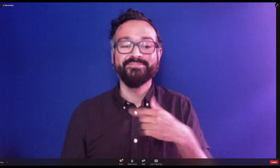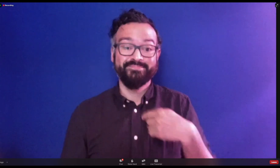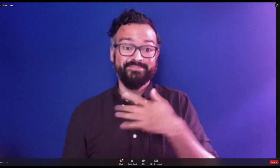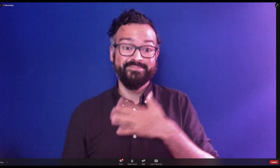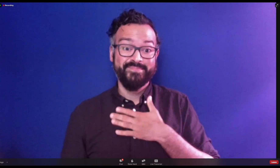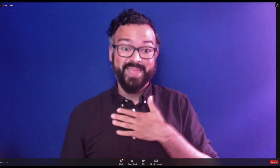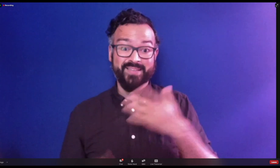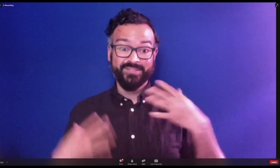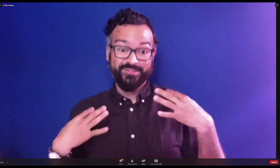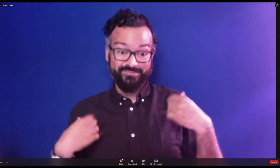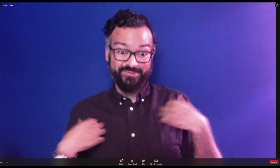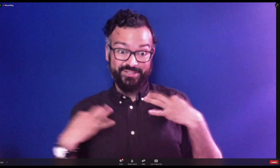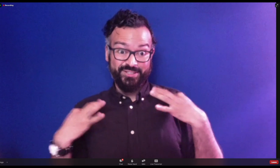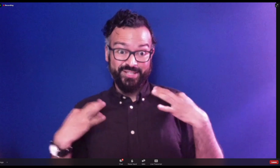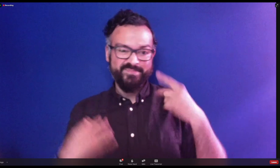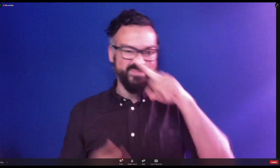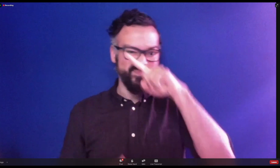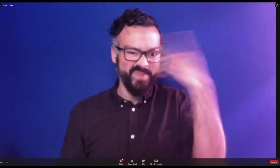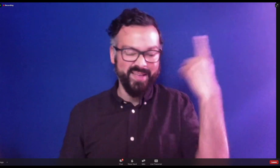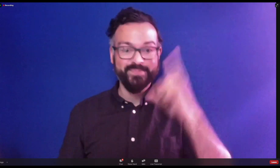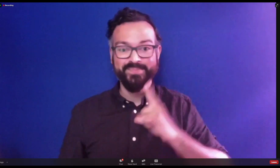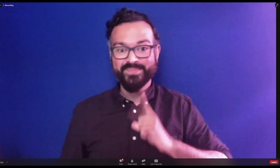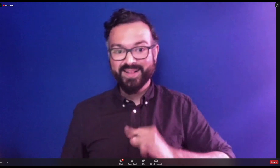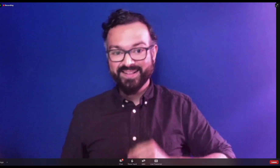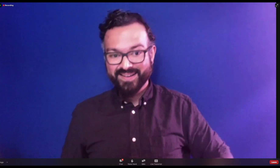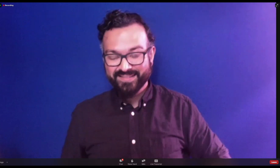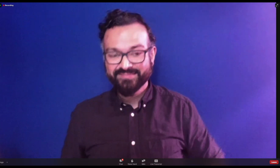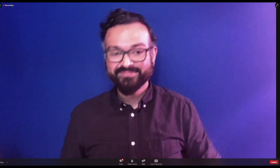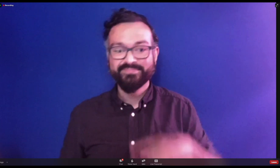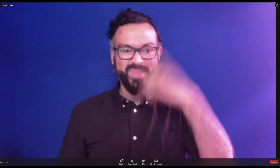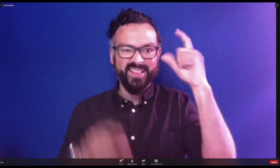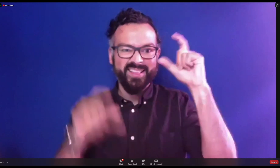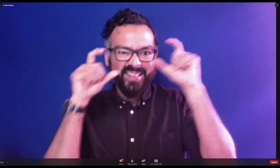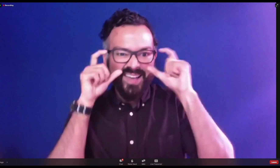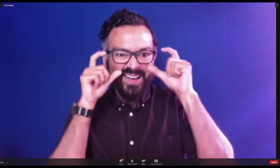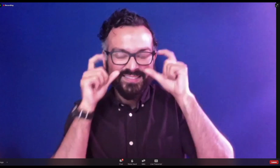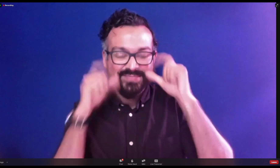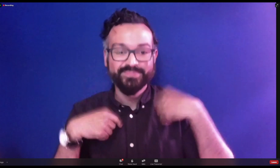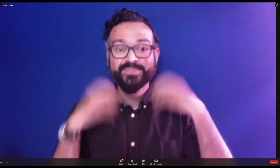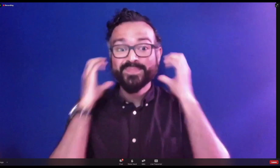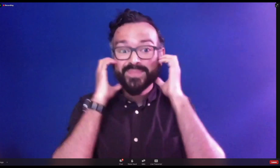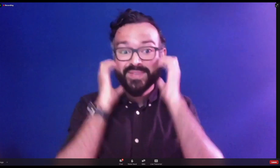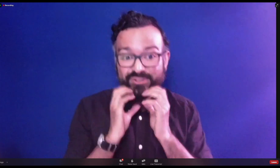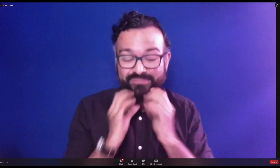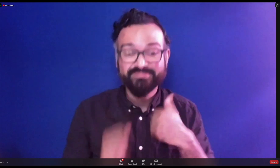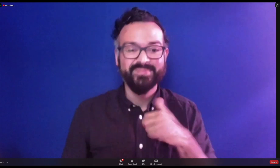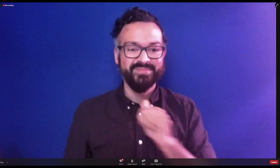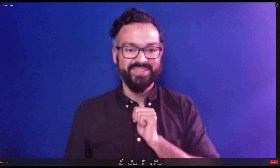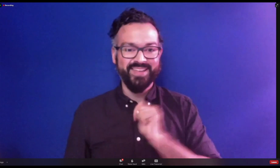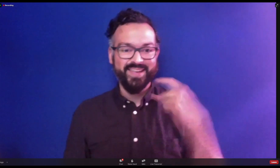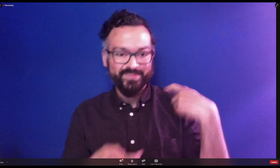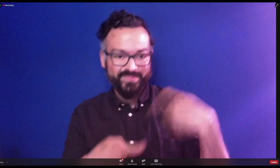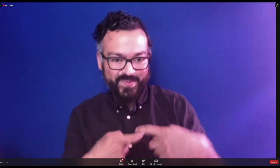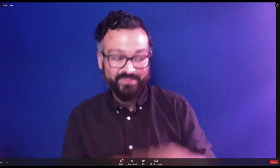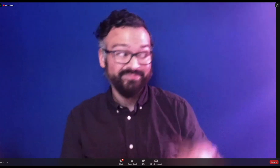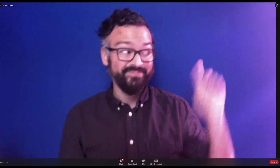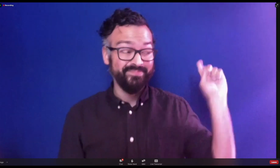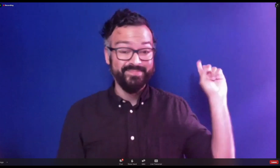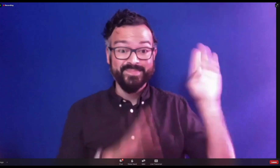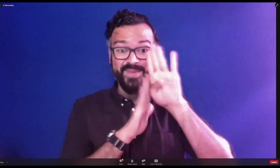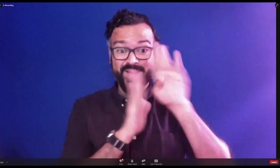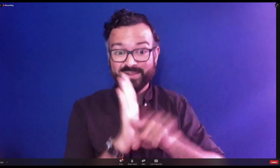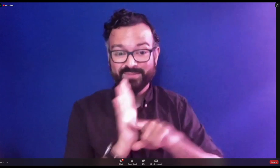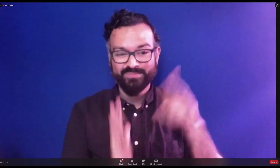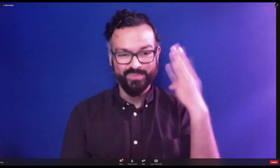buttons, black glasses. I have a beard. I have a blue background, and I'm looking forward